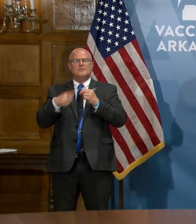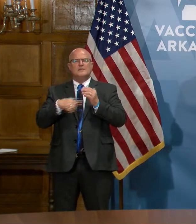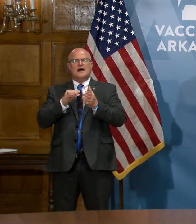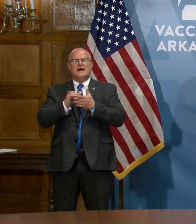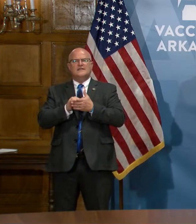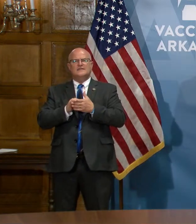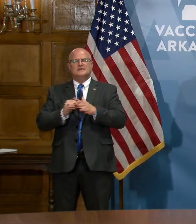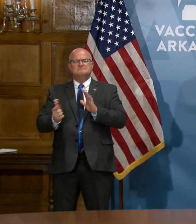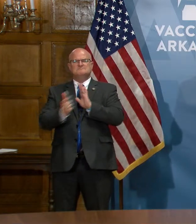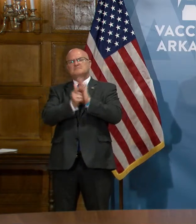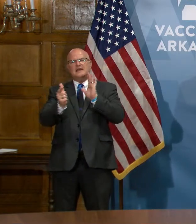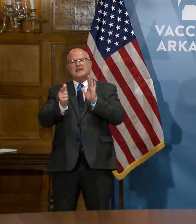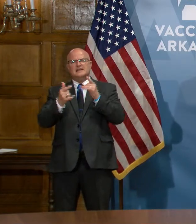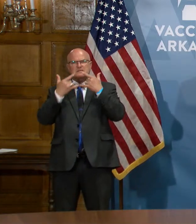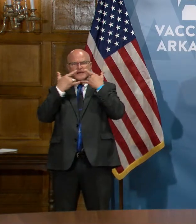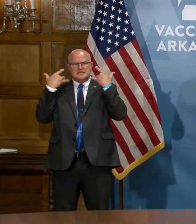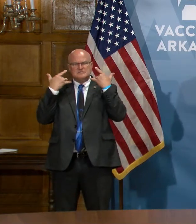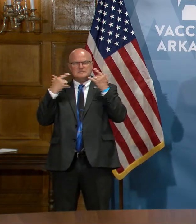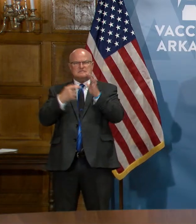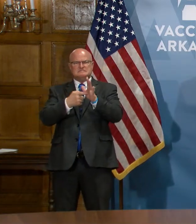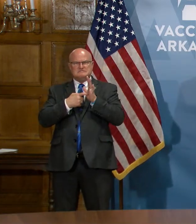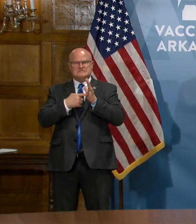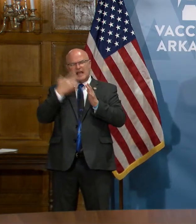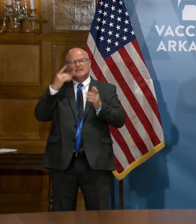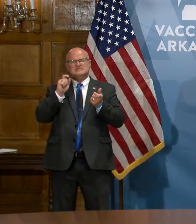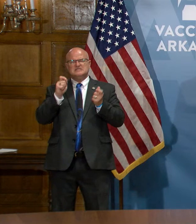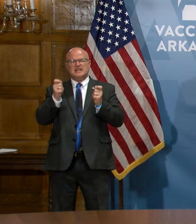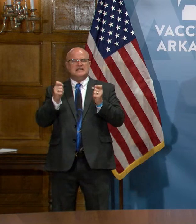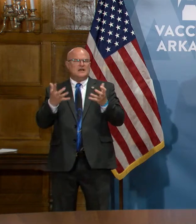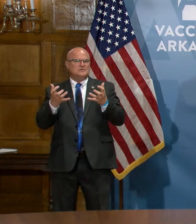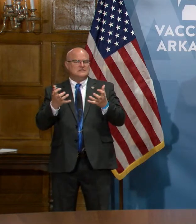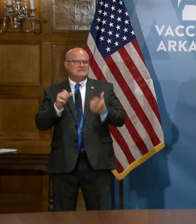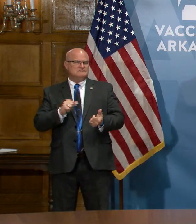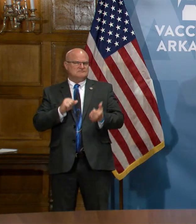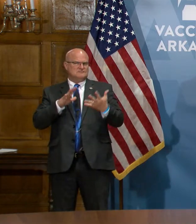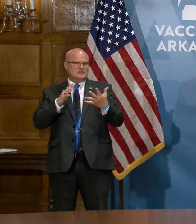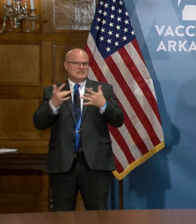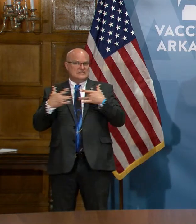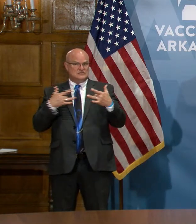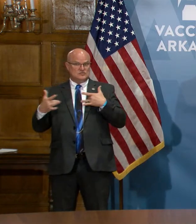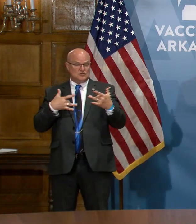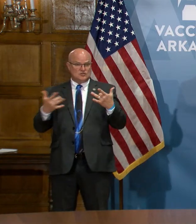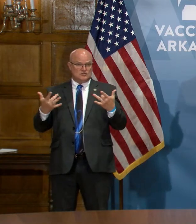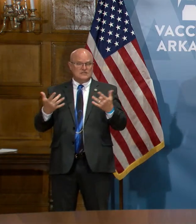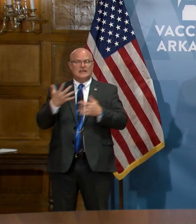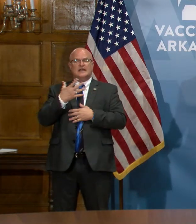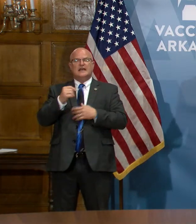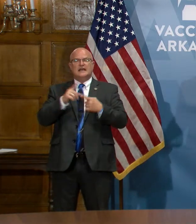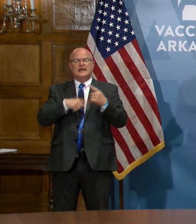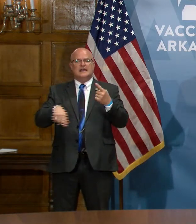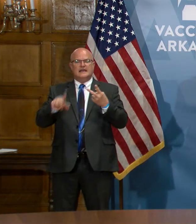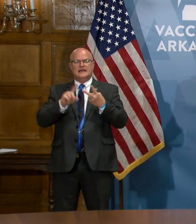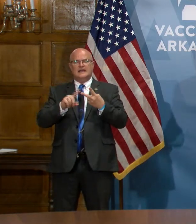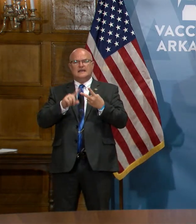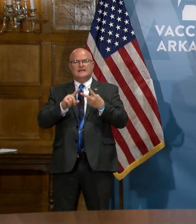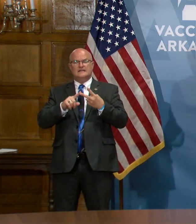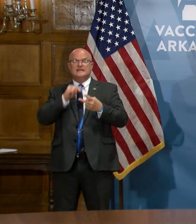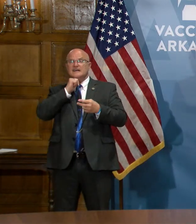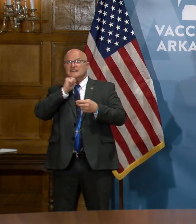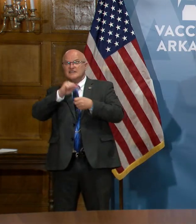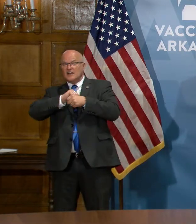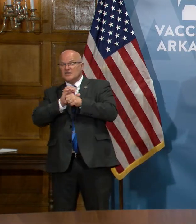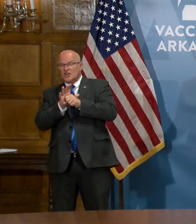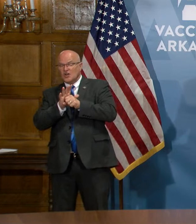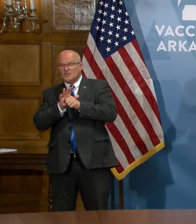the ban on mask mandates. I know it's been amended, so wanted to see if it addressed any of your concerns. And on a non-COVID